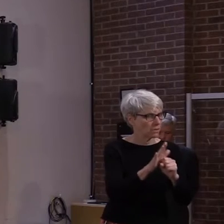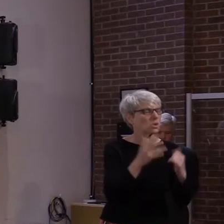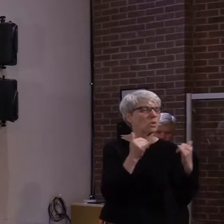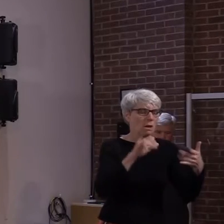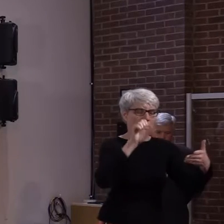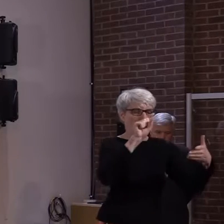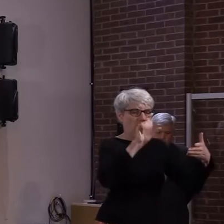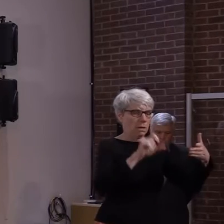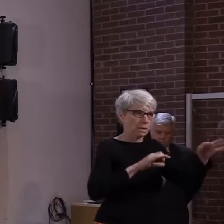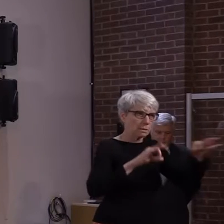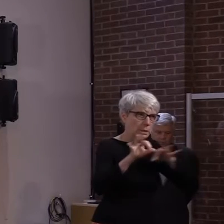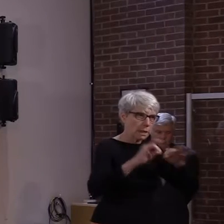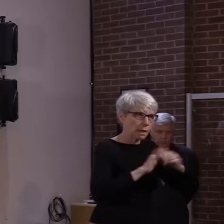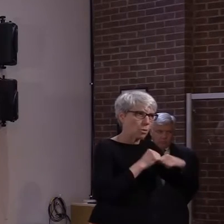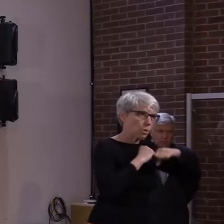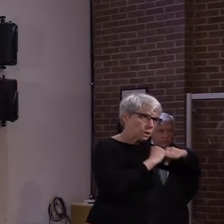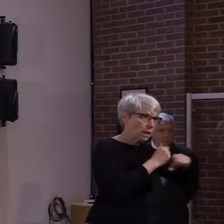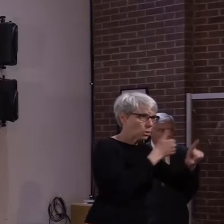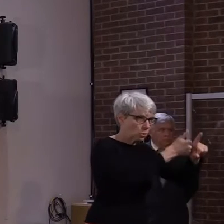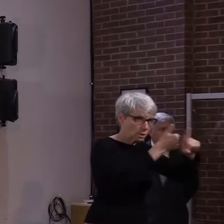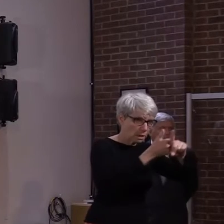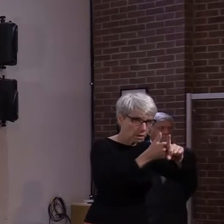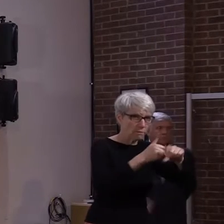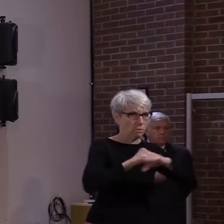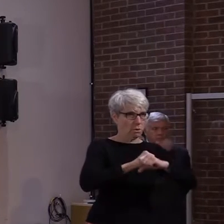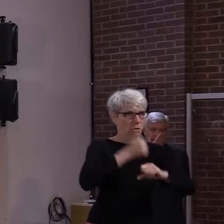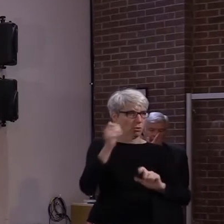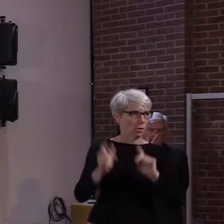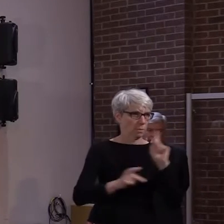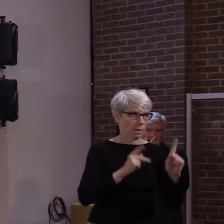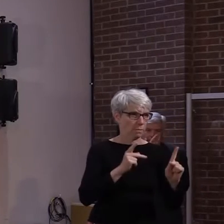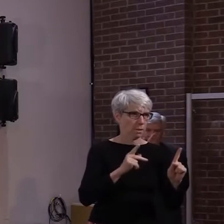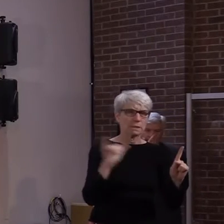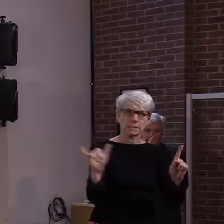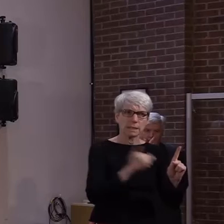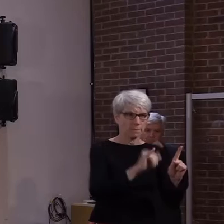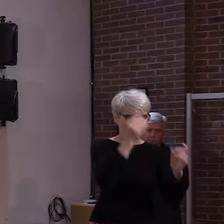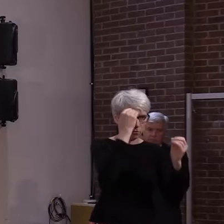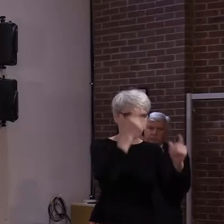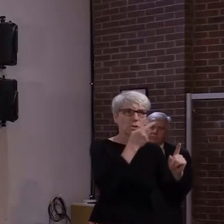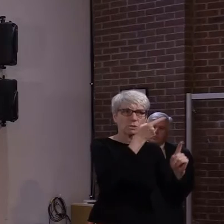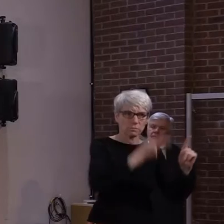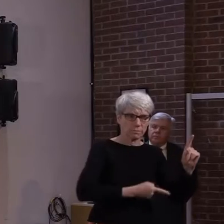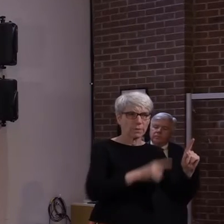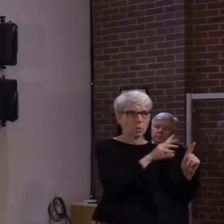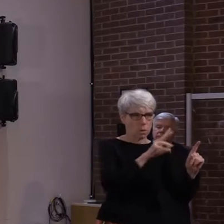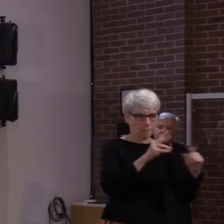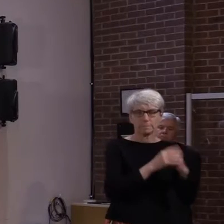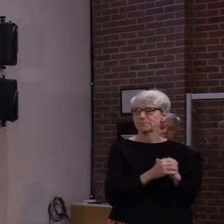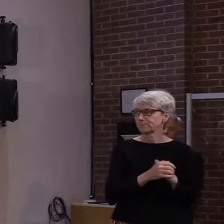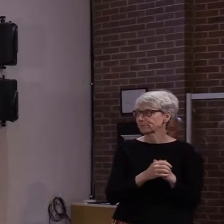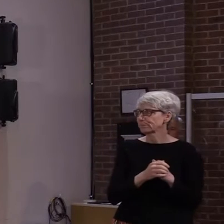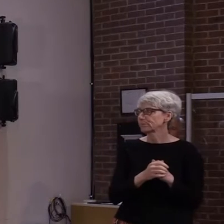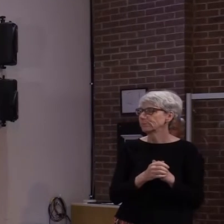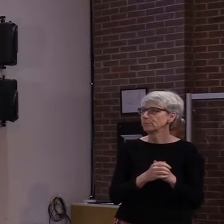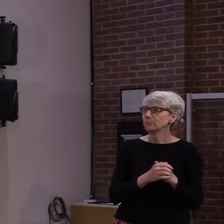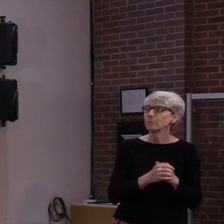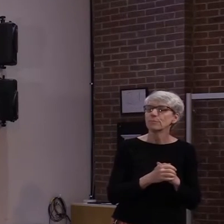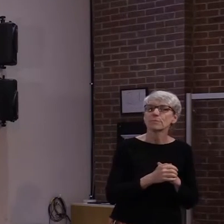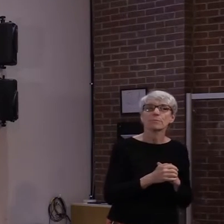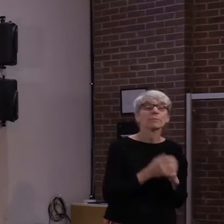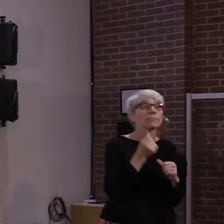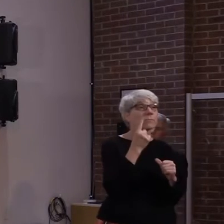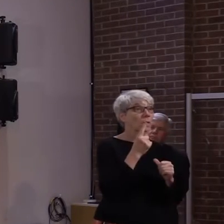you protect yourself and others. The webpage first points out, and I'll repeat,